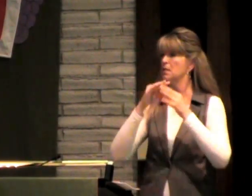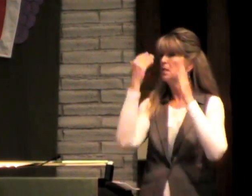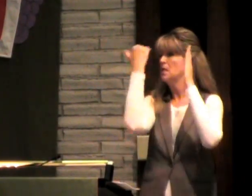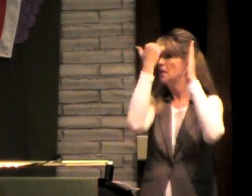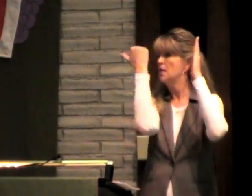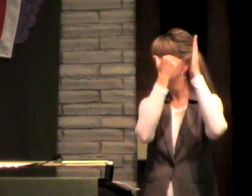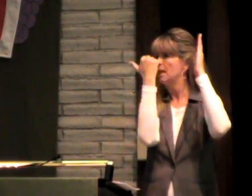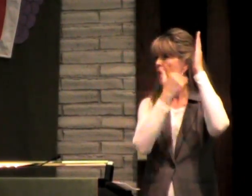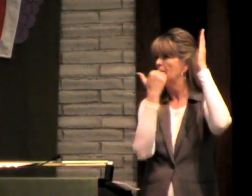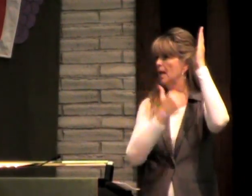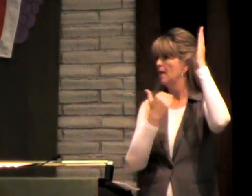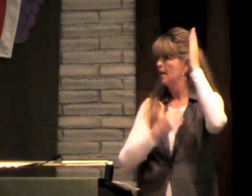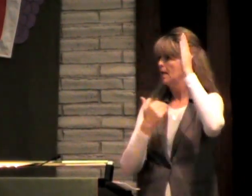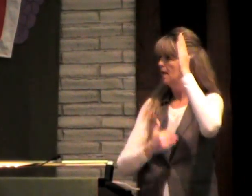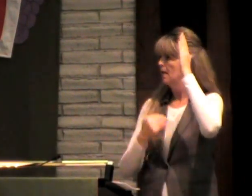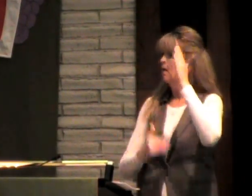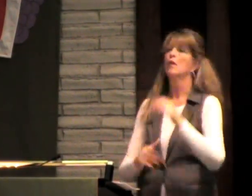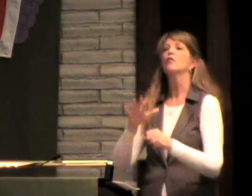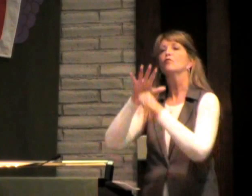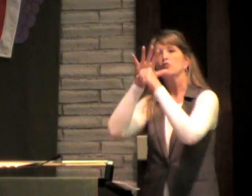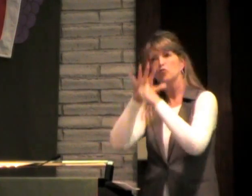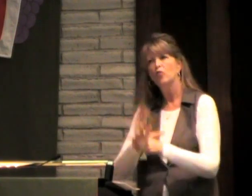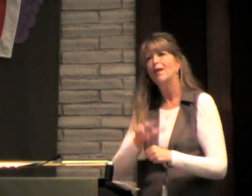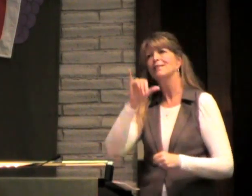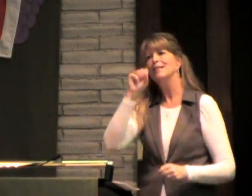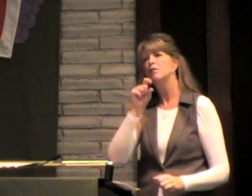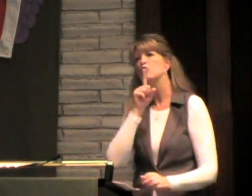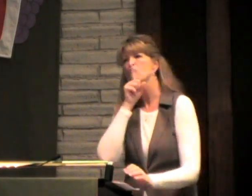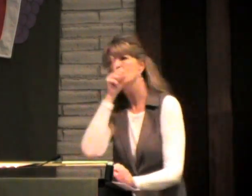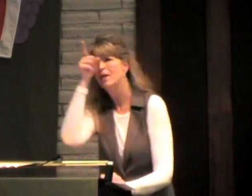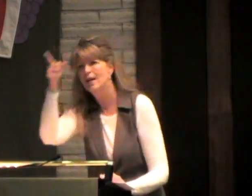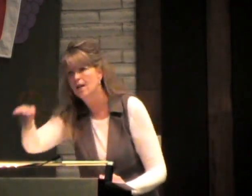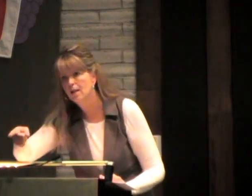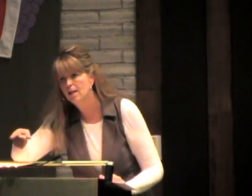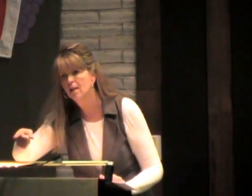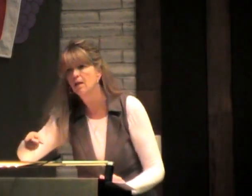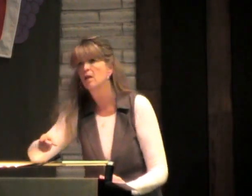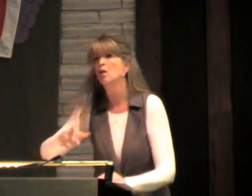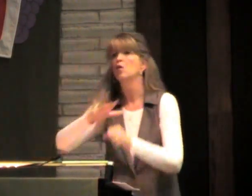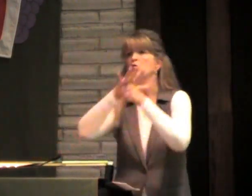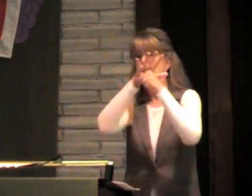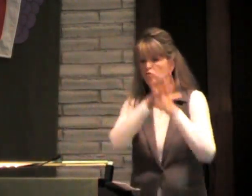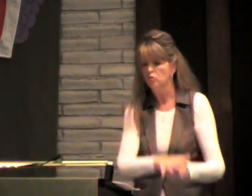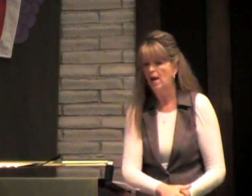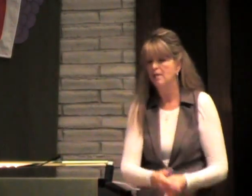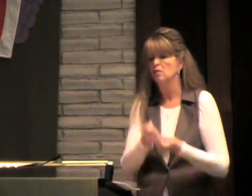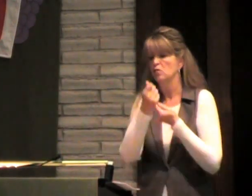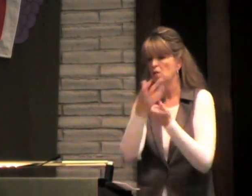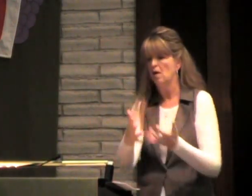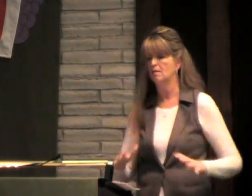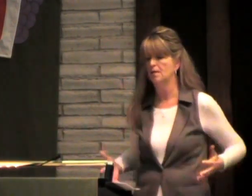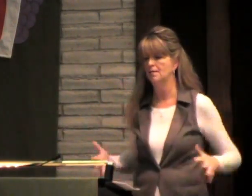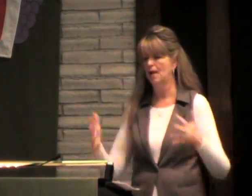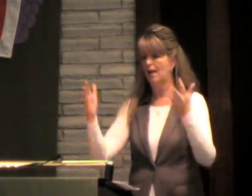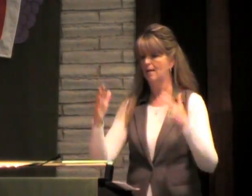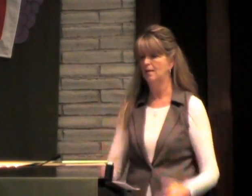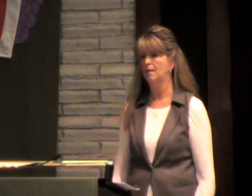stress. And as we talk about each thing on our list, you just have to acknowledge that stress is real,